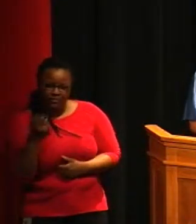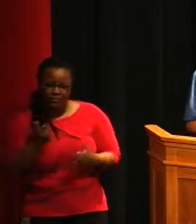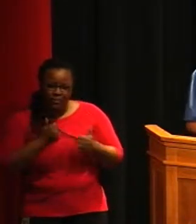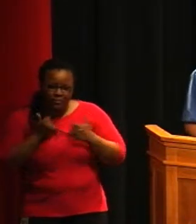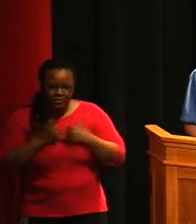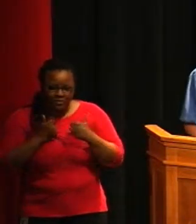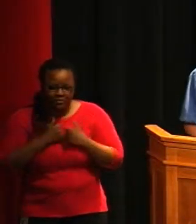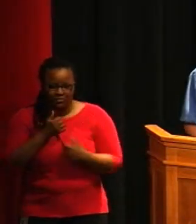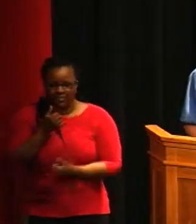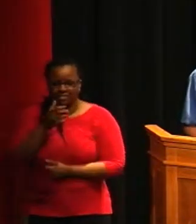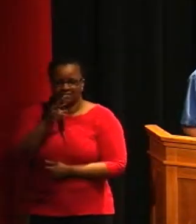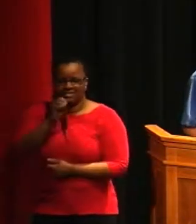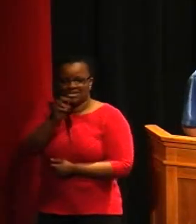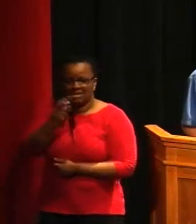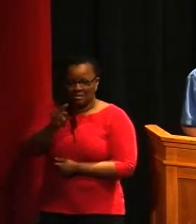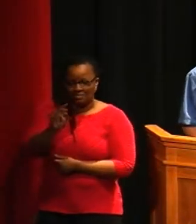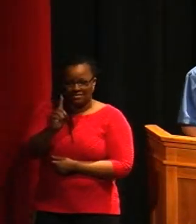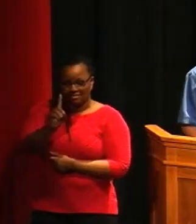Camden's calculus class.